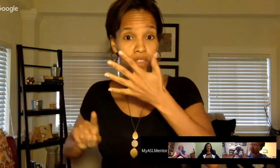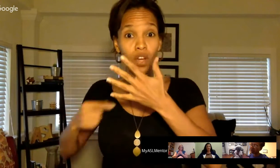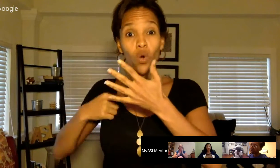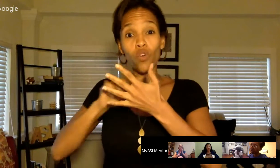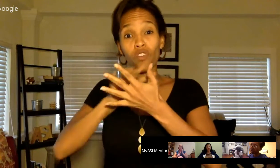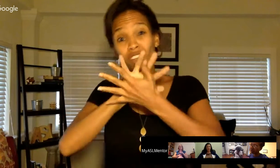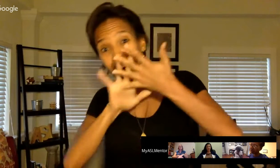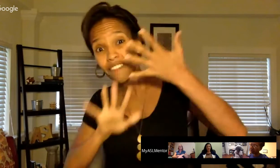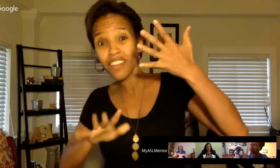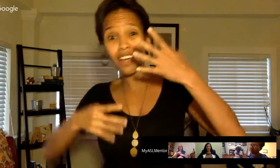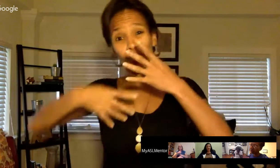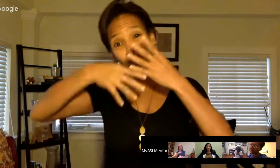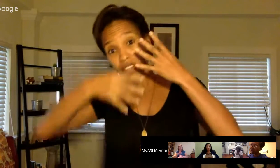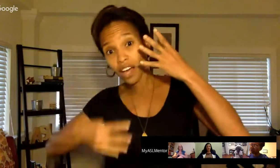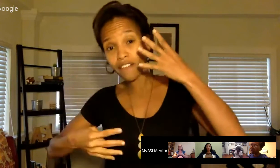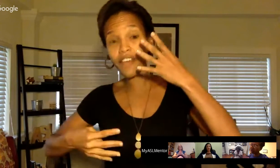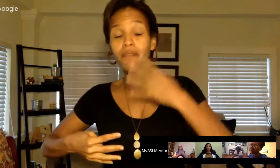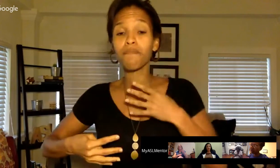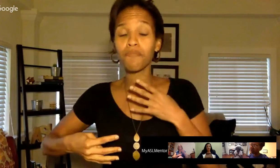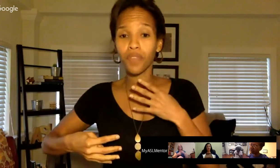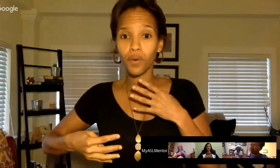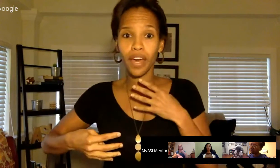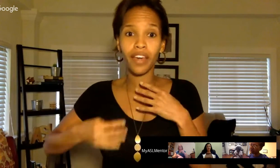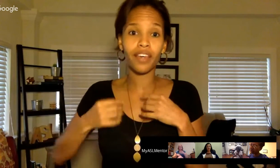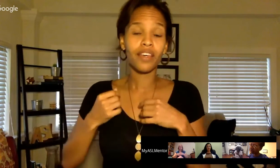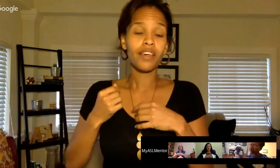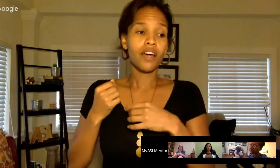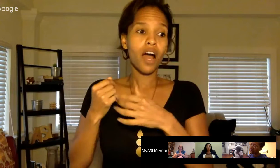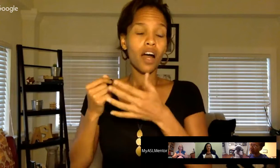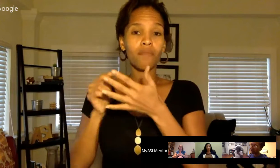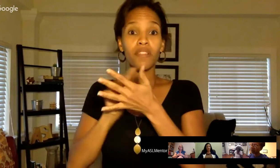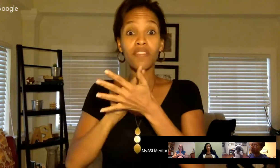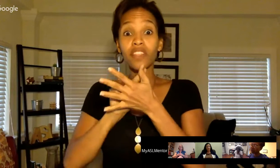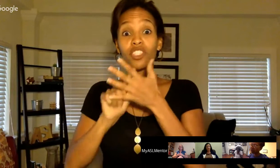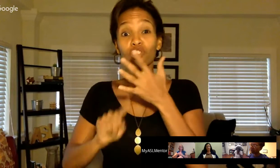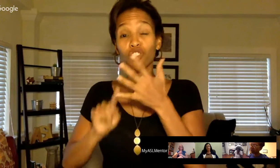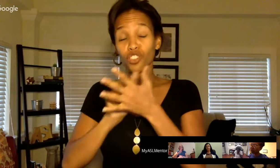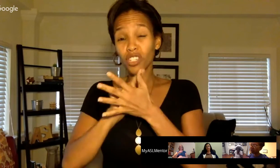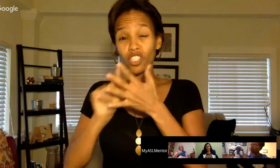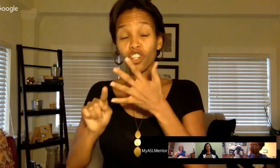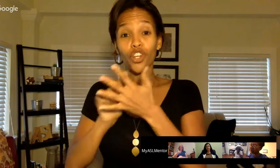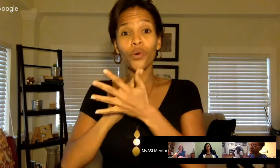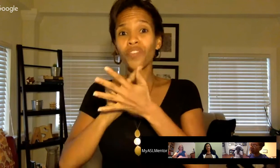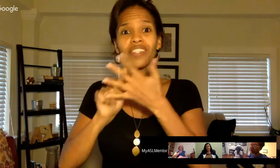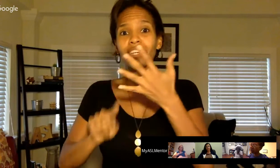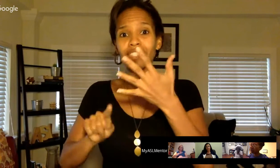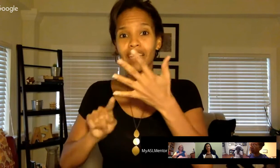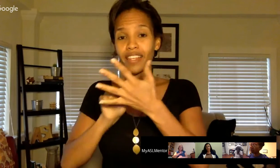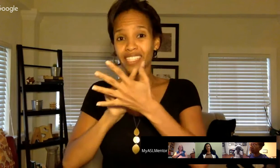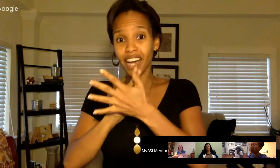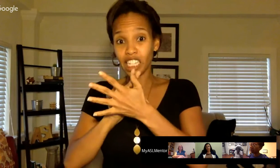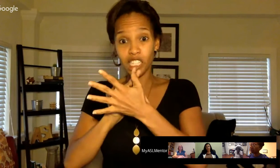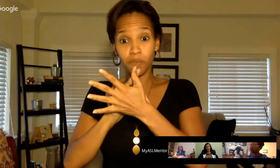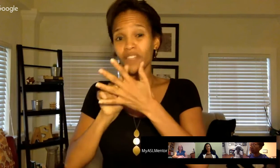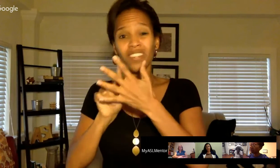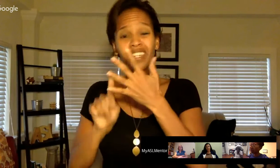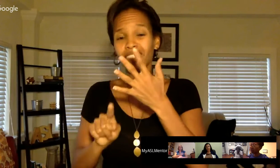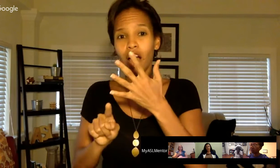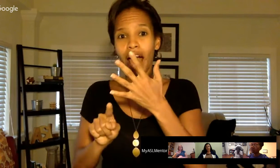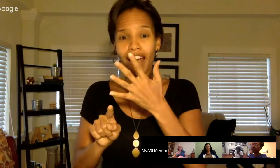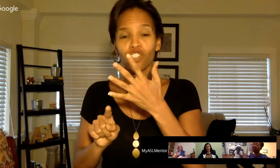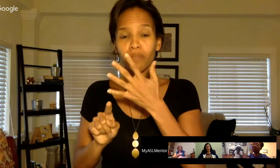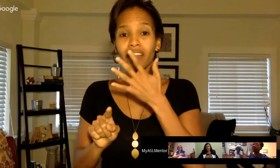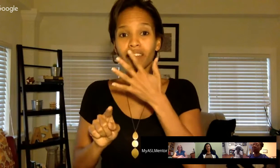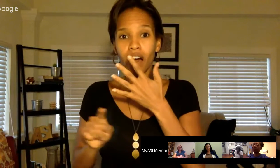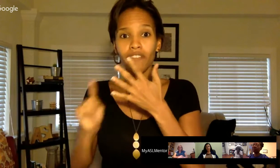them, or a lot of them, or a lot of them, okay. Just to note, this sign specifically does